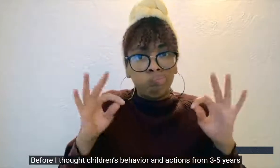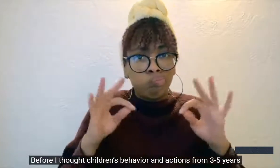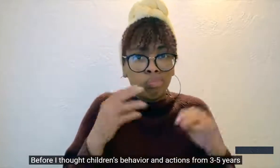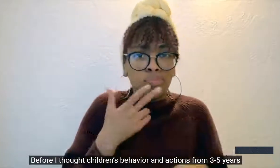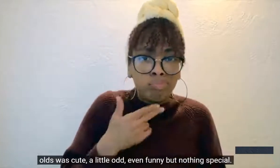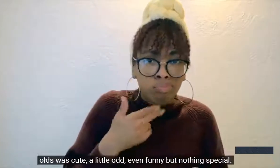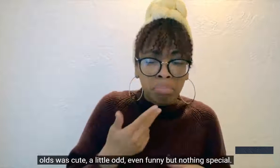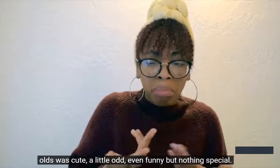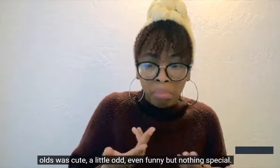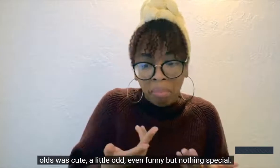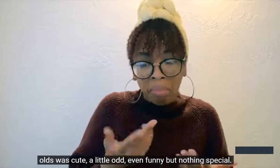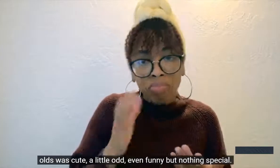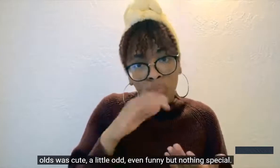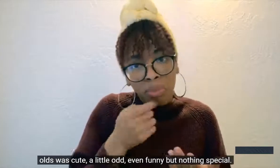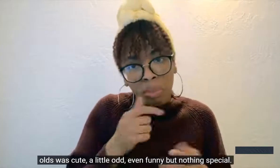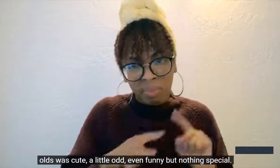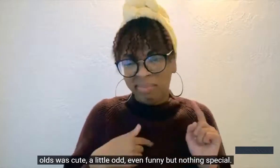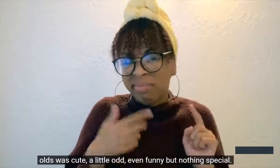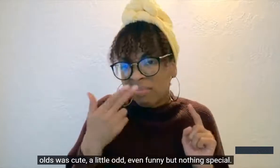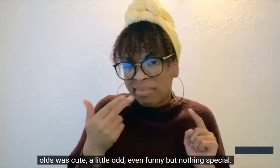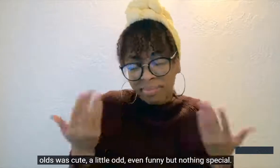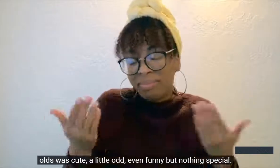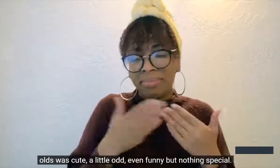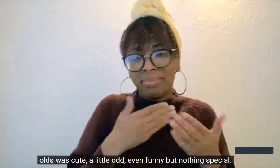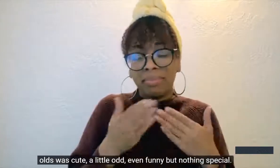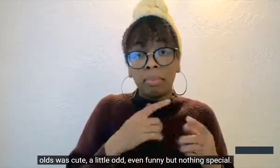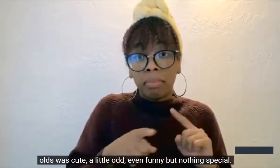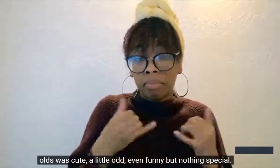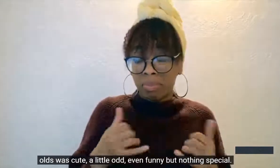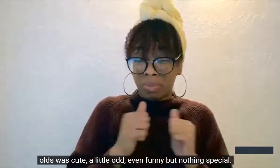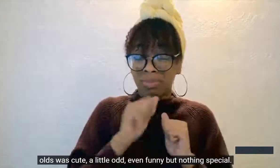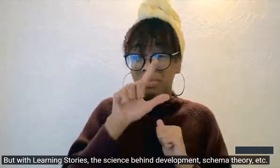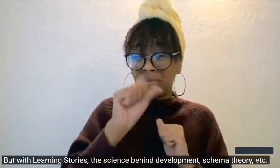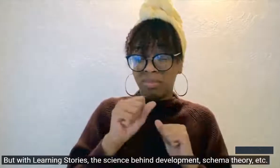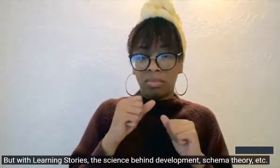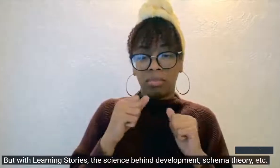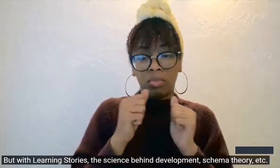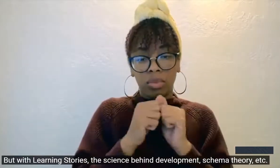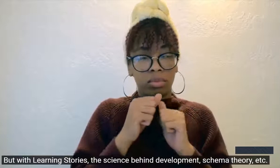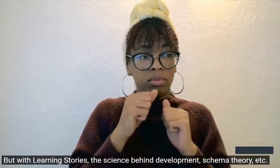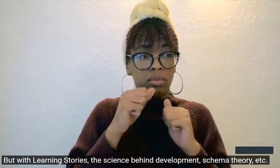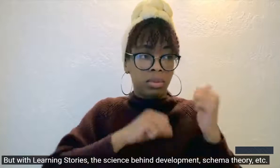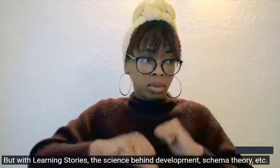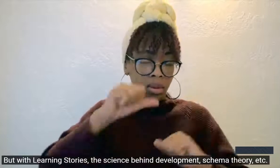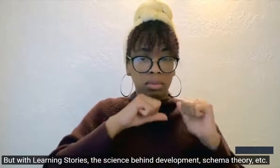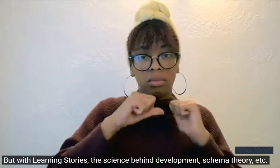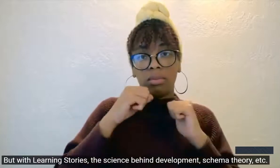age of 3 to 5 was cute, a little odd, but certainly nothing special. Now with